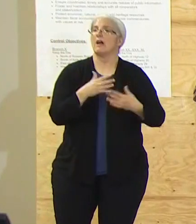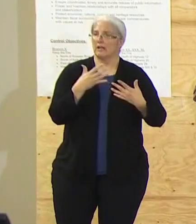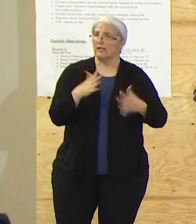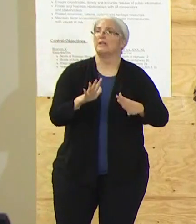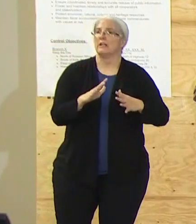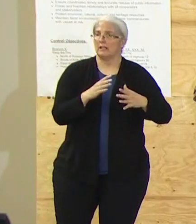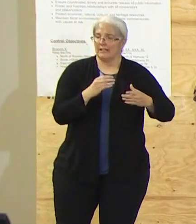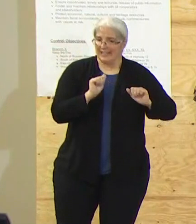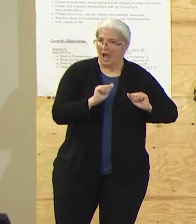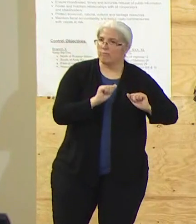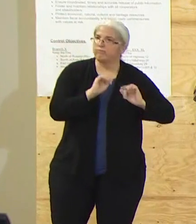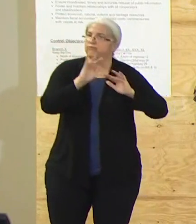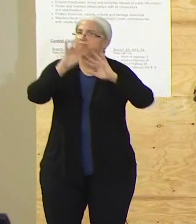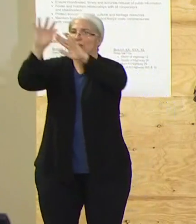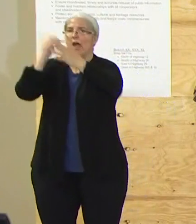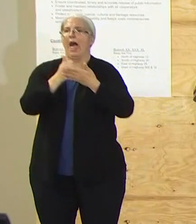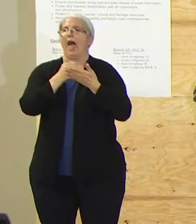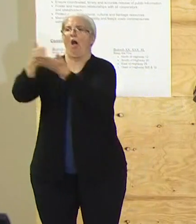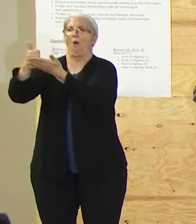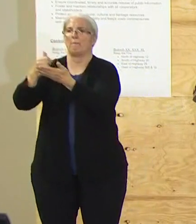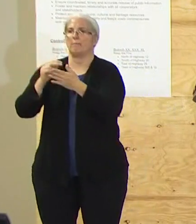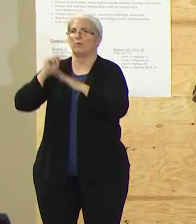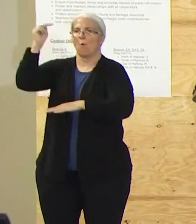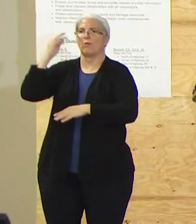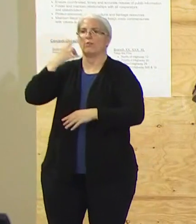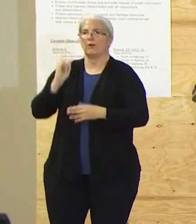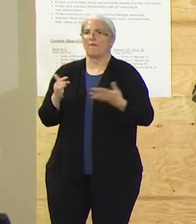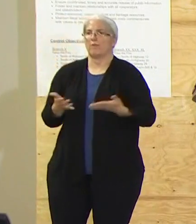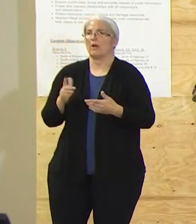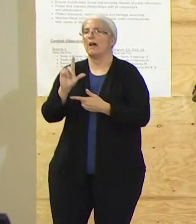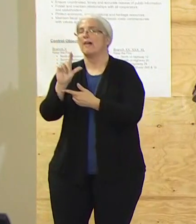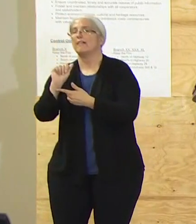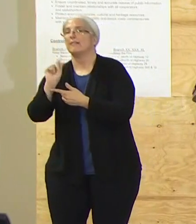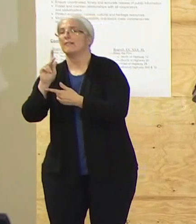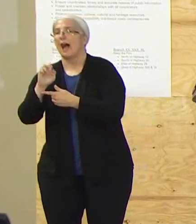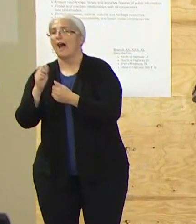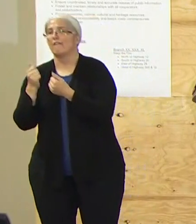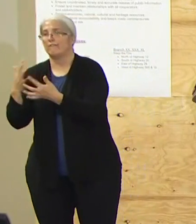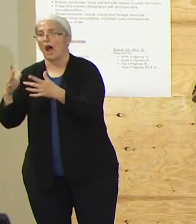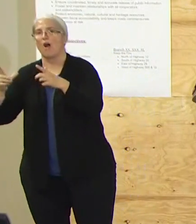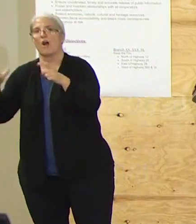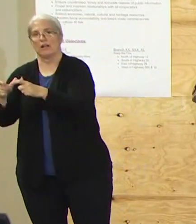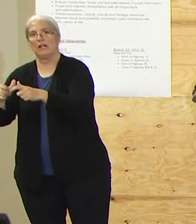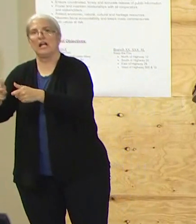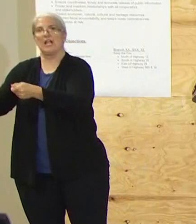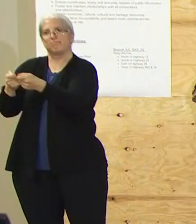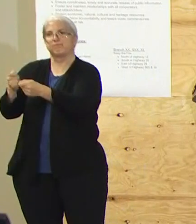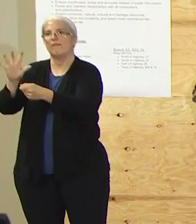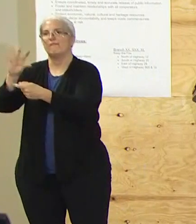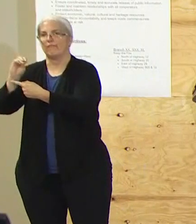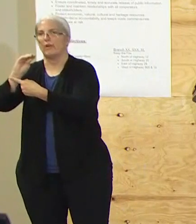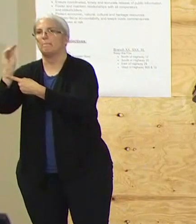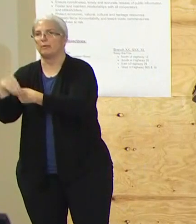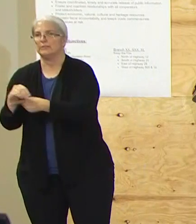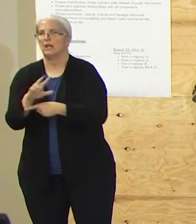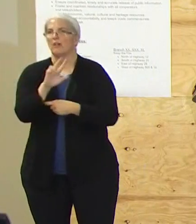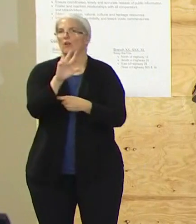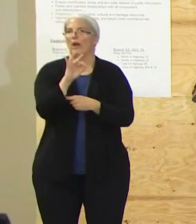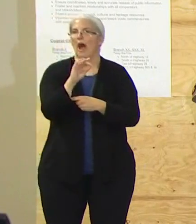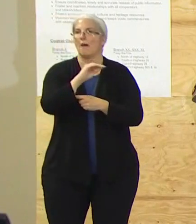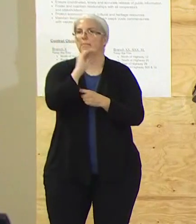the Lake Fire, about 50% contained as of this morning, 39% contained at the Ranch Fire. So the